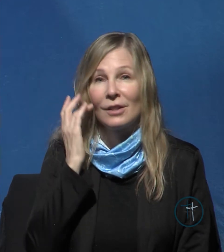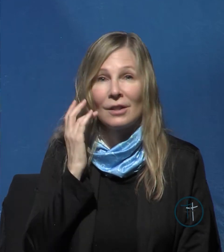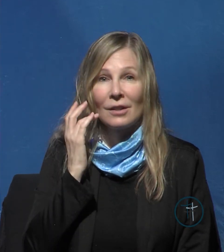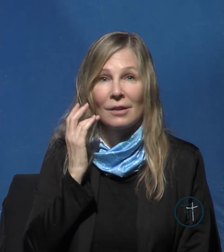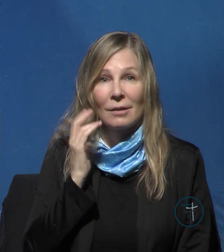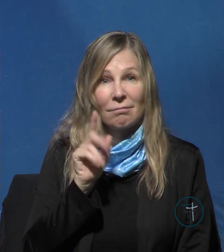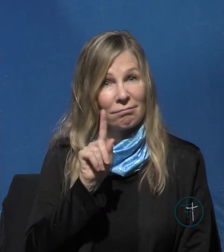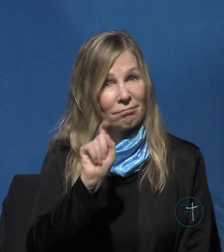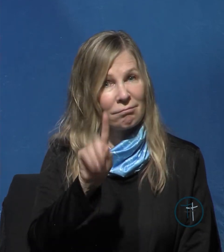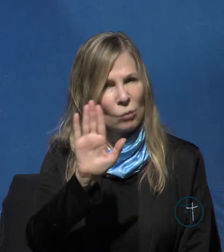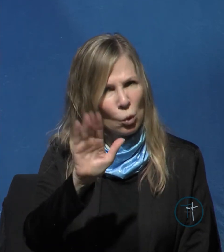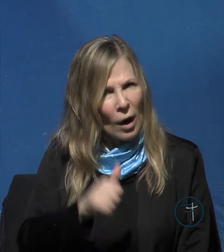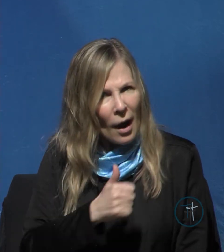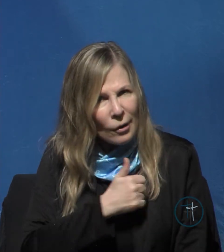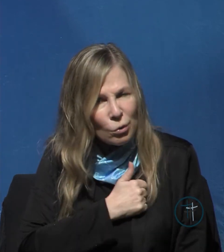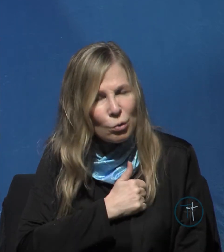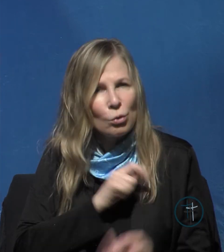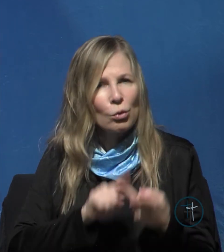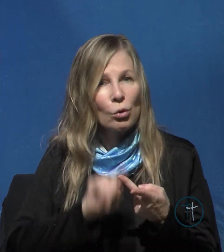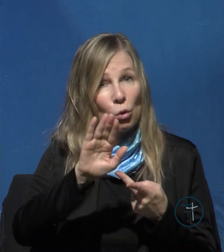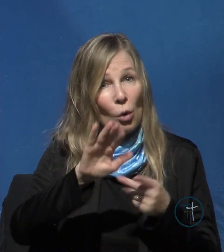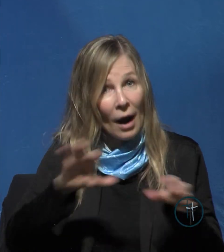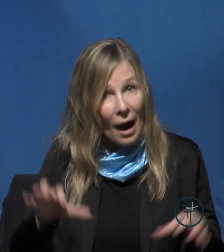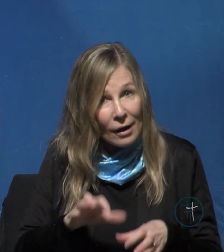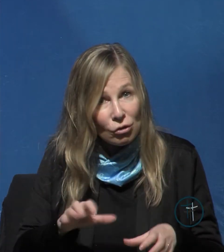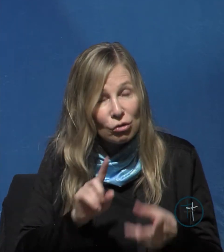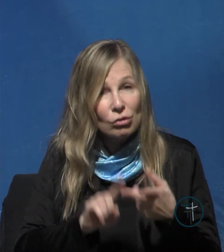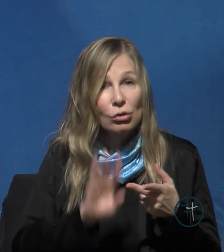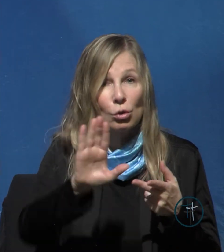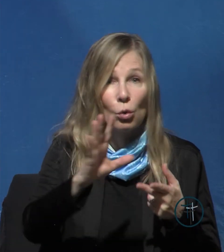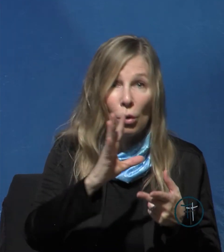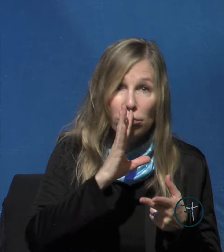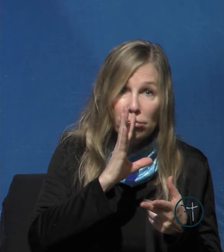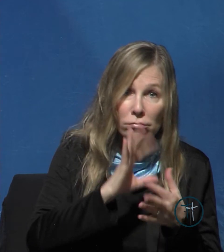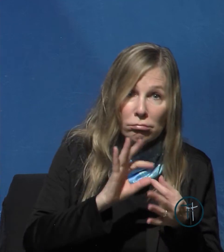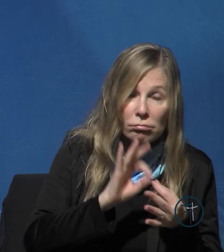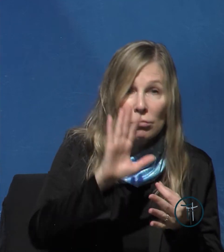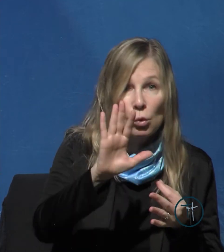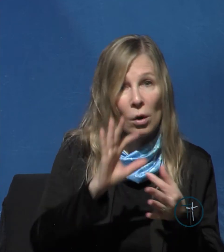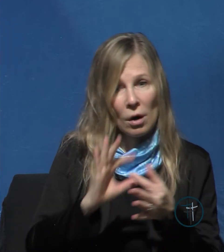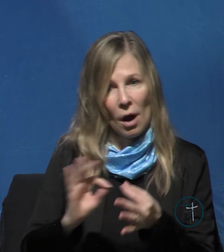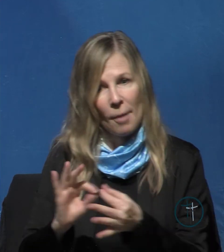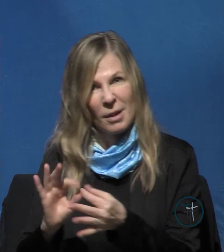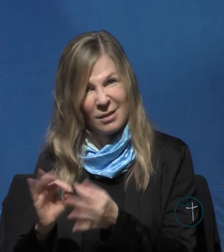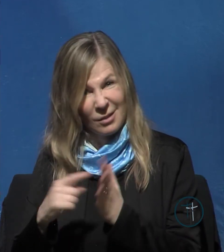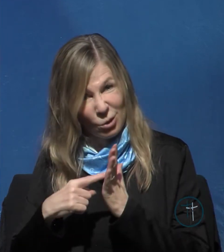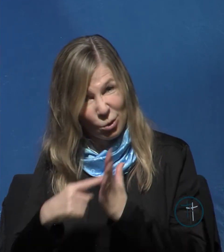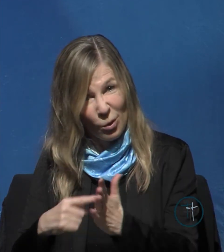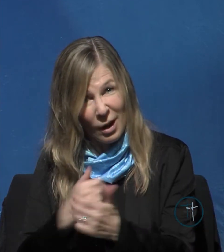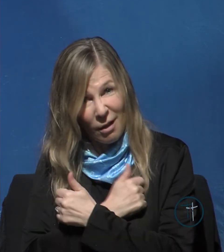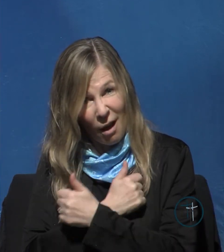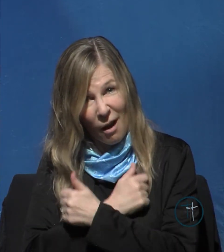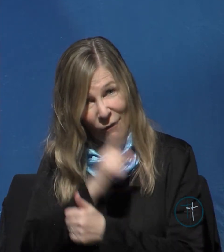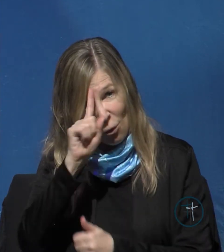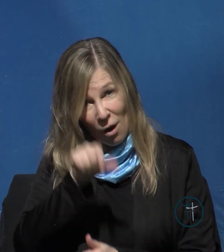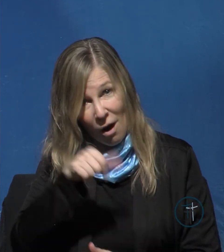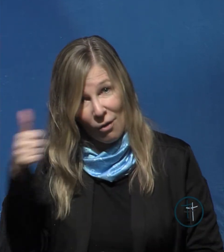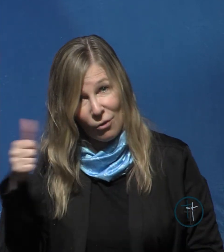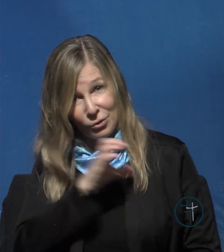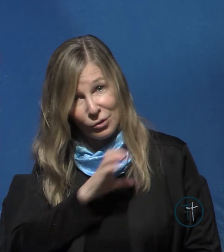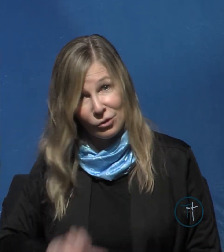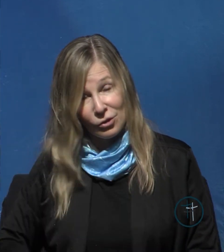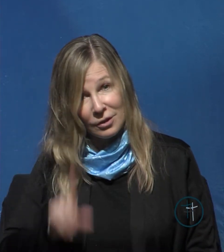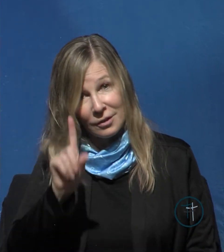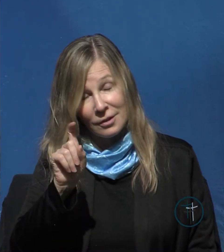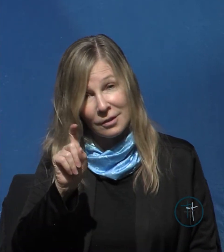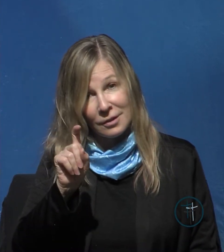are your attitudes and your actions, your words and your comments showing love for other believers?